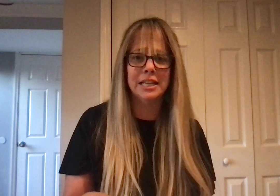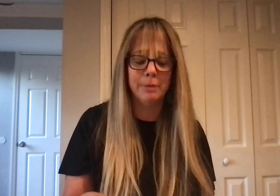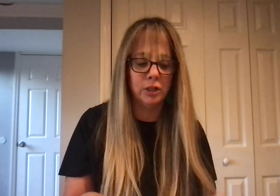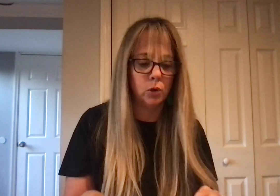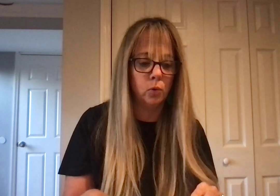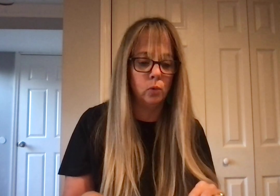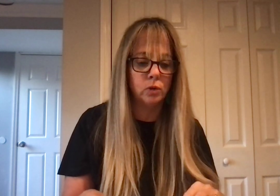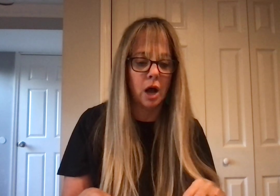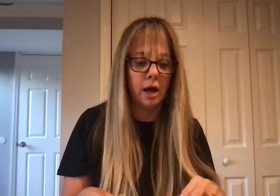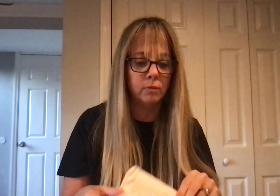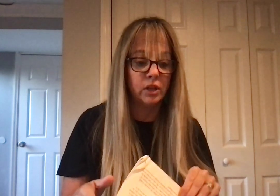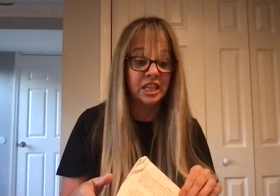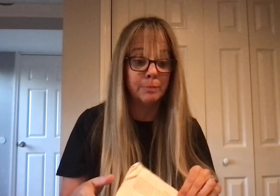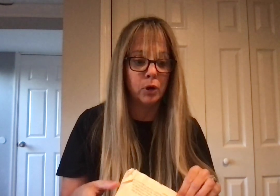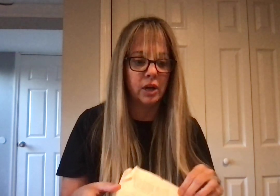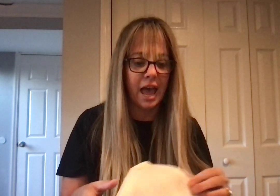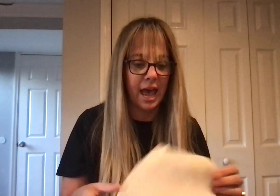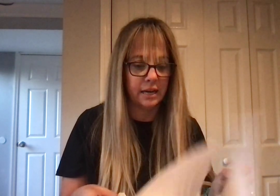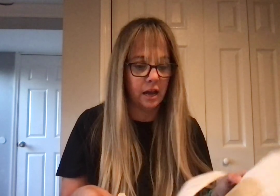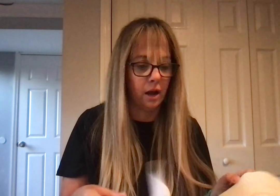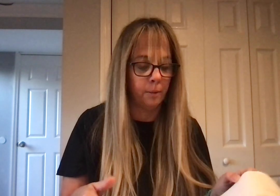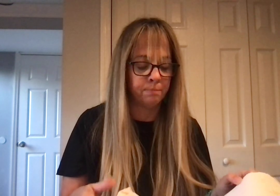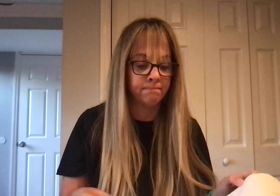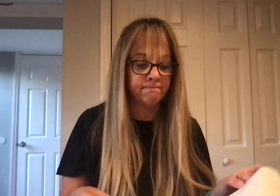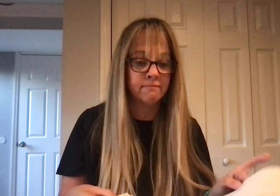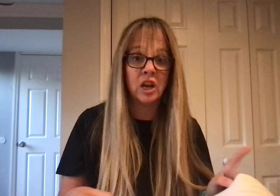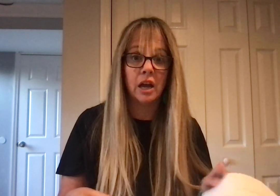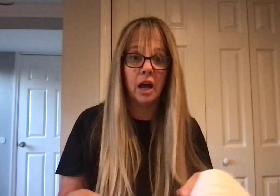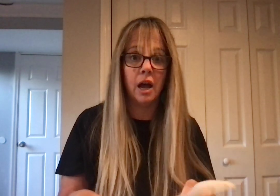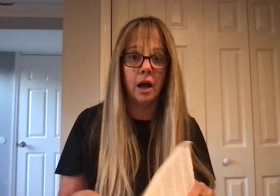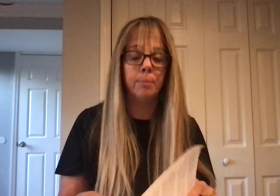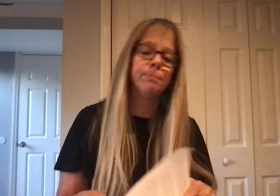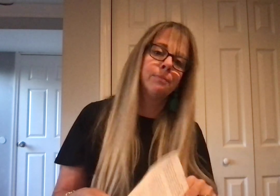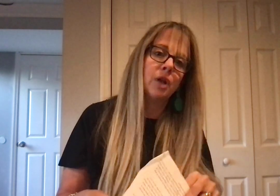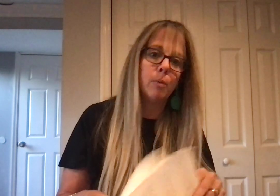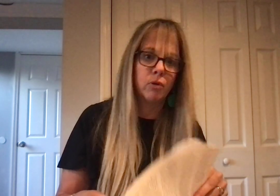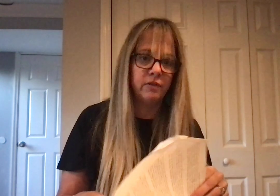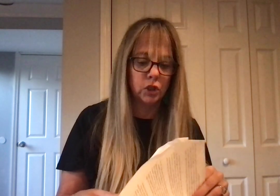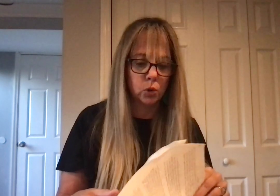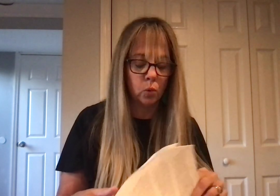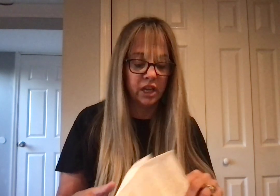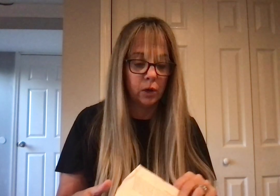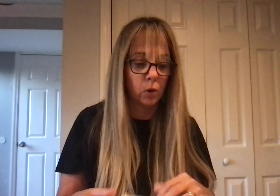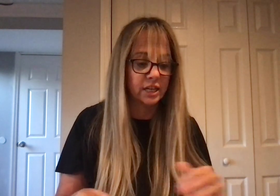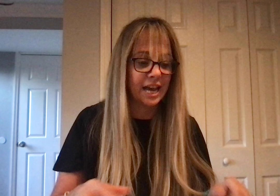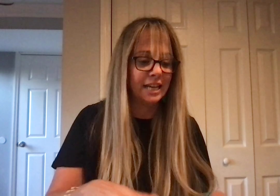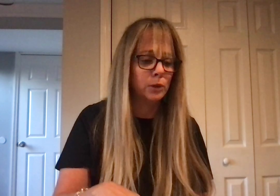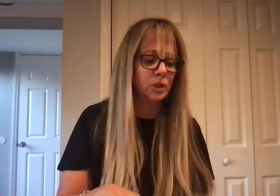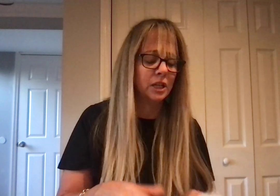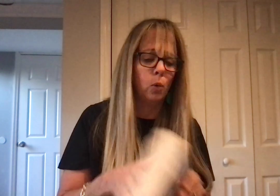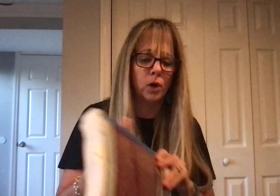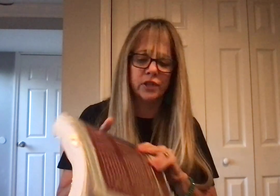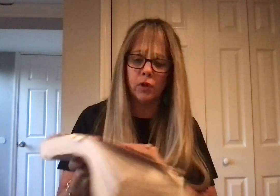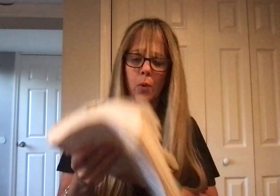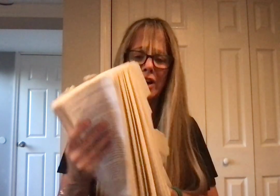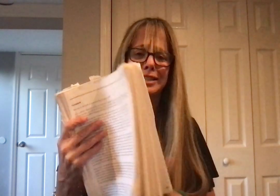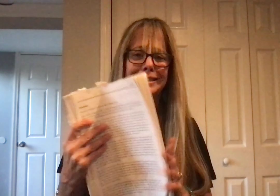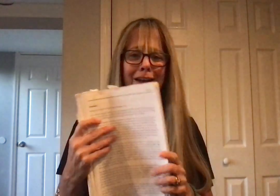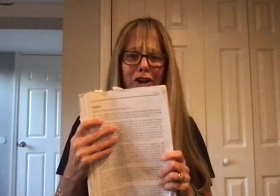husband, who taught with this book at a previous school he had worked at, so it's a little worse for the wear. It doesn't have a